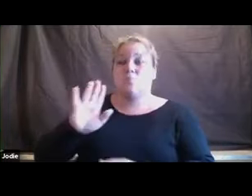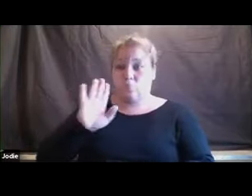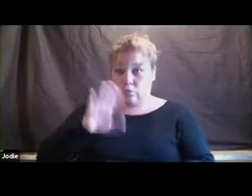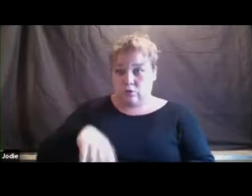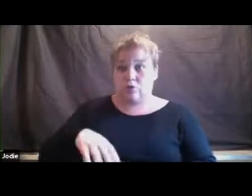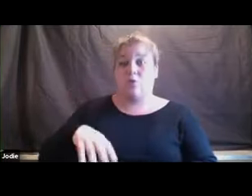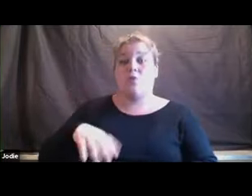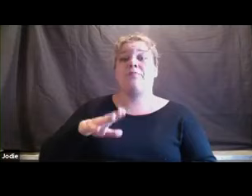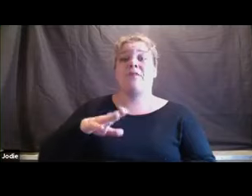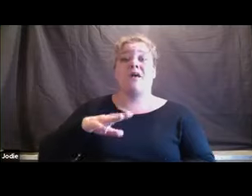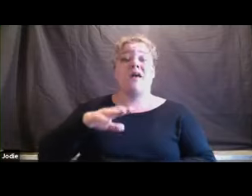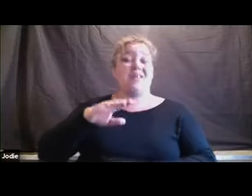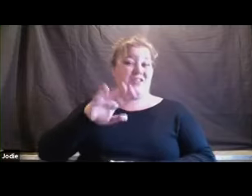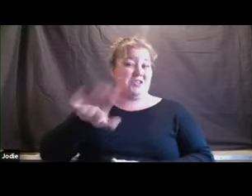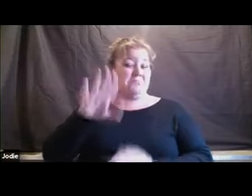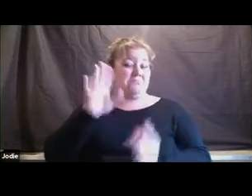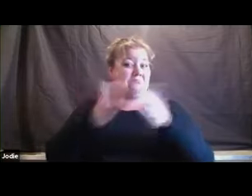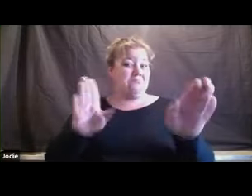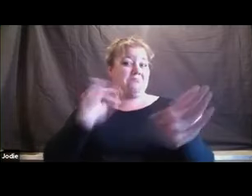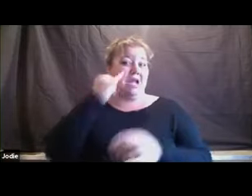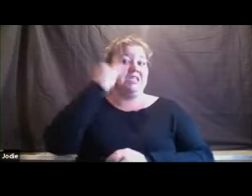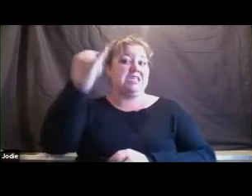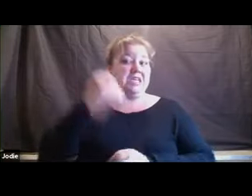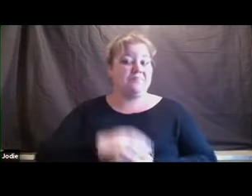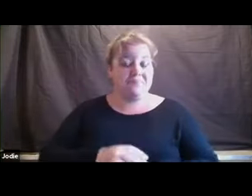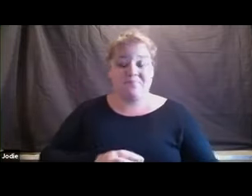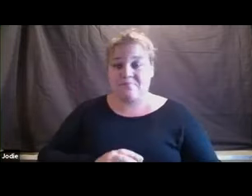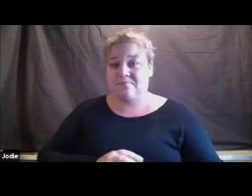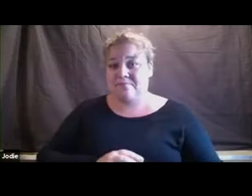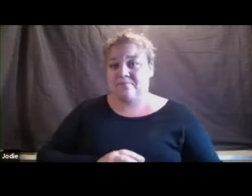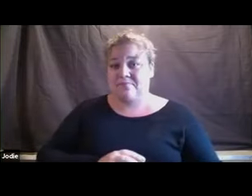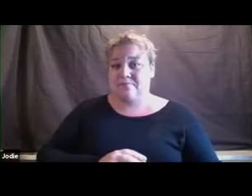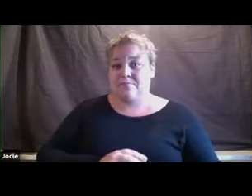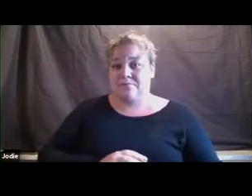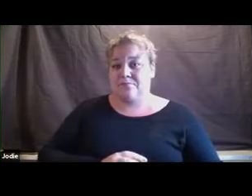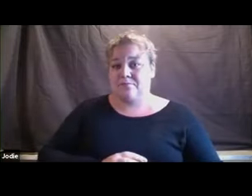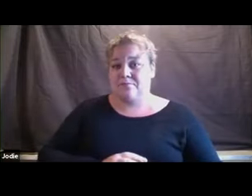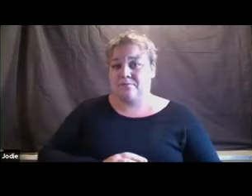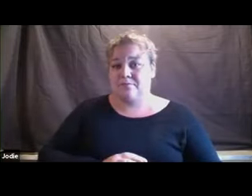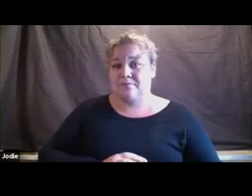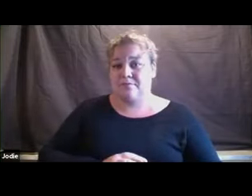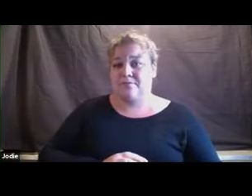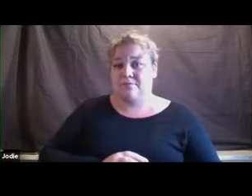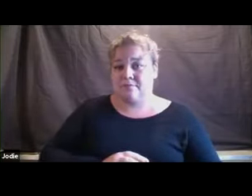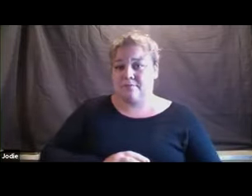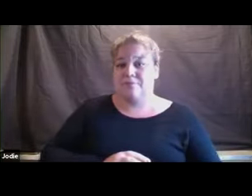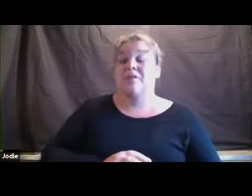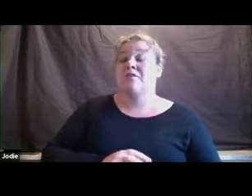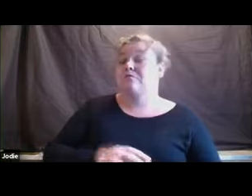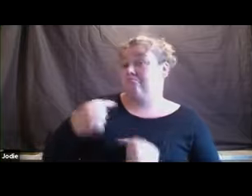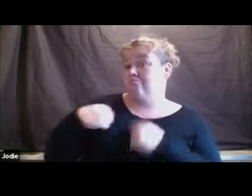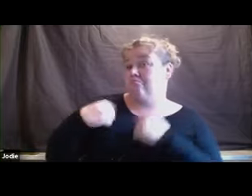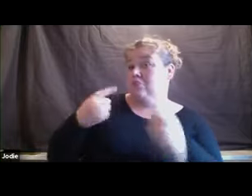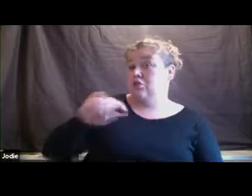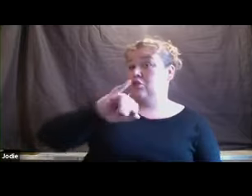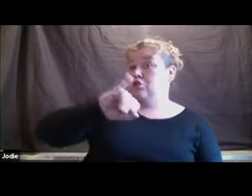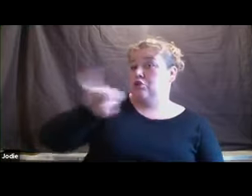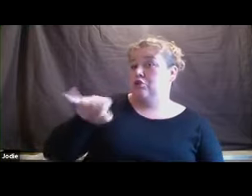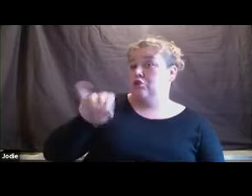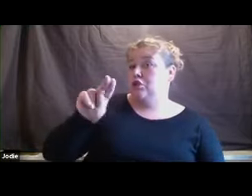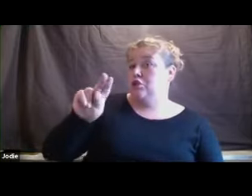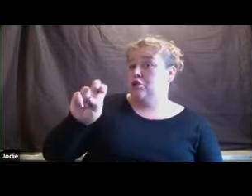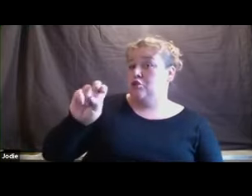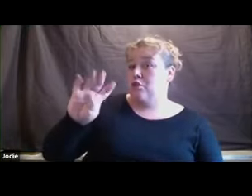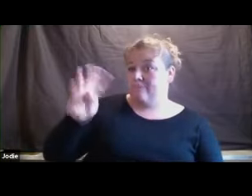numbers to help you see the perspective here, we have had, since June 4th, so for the last